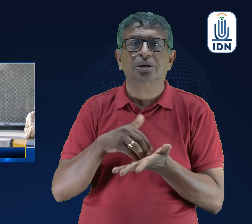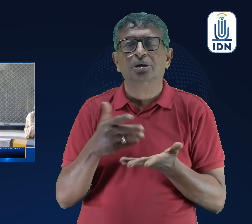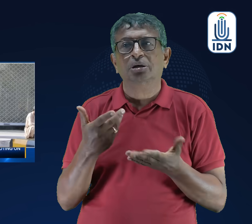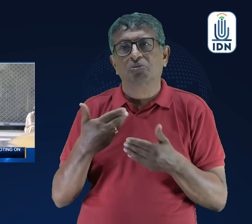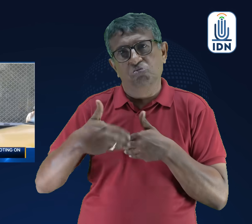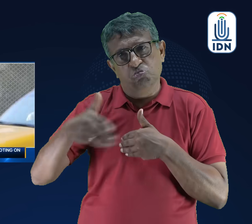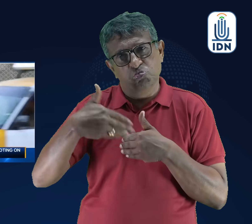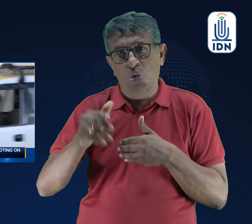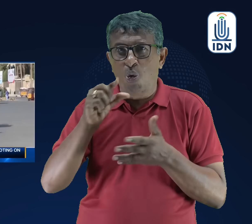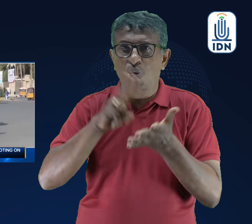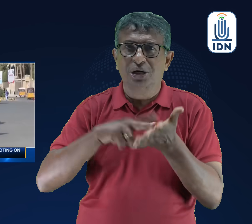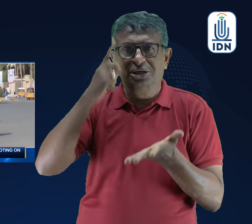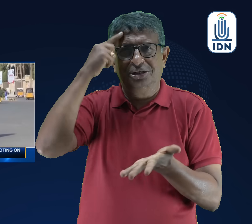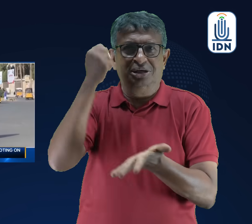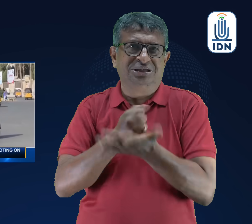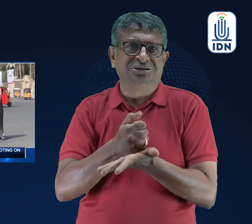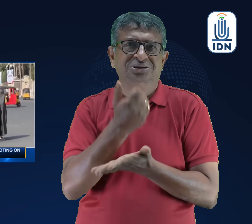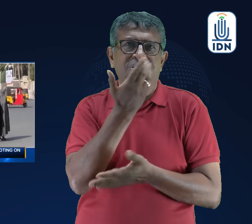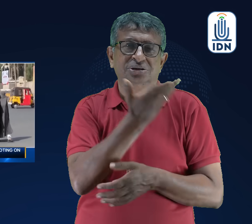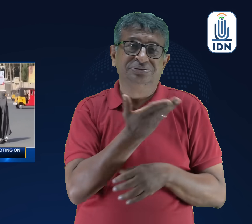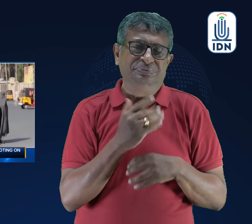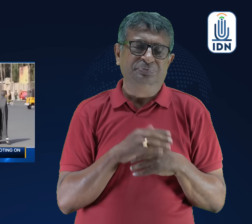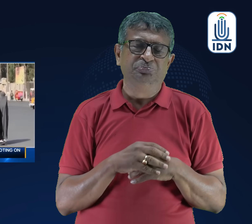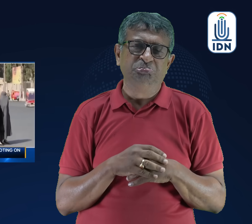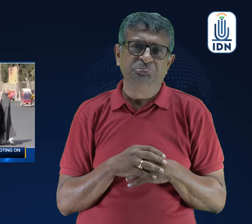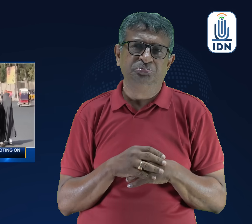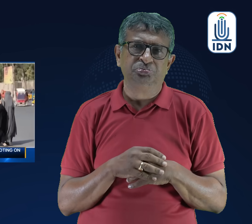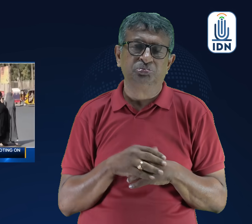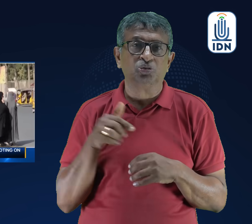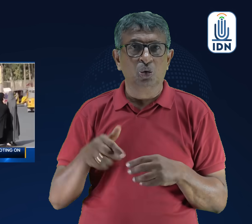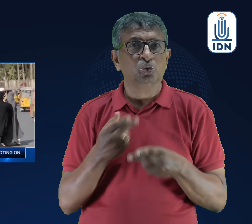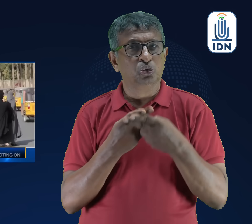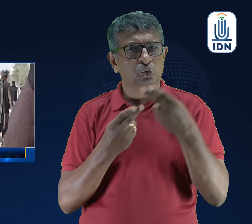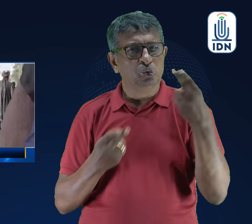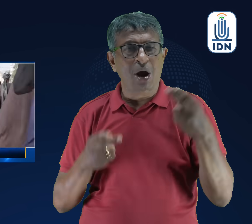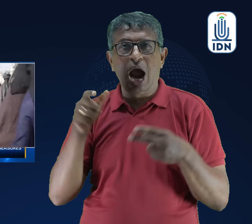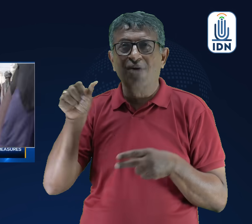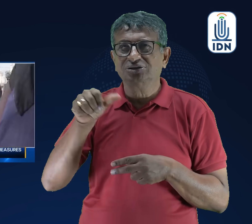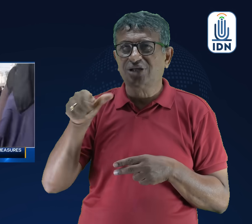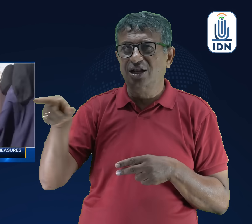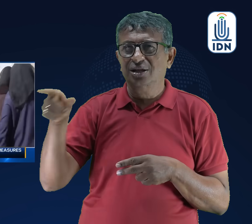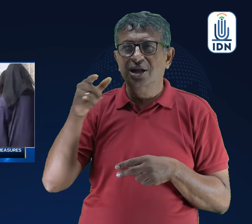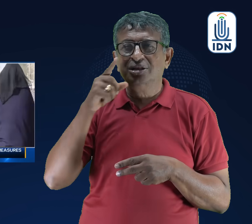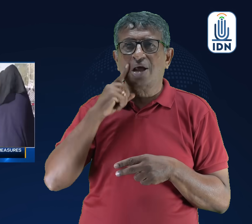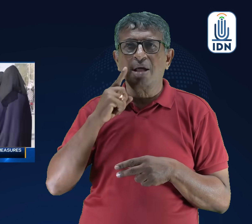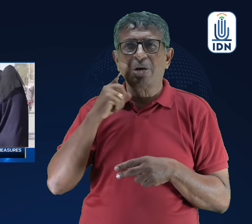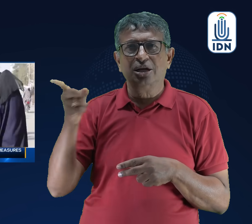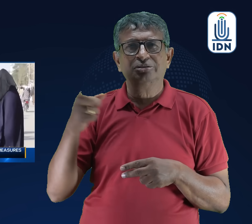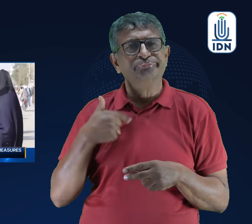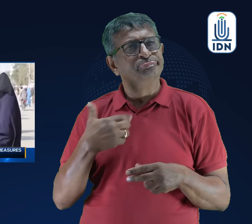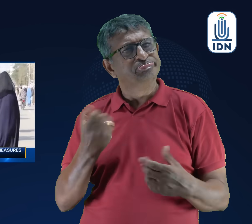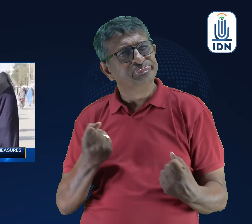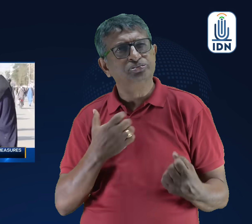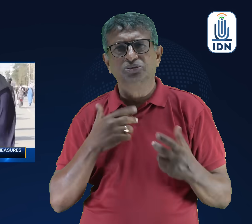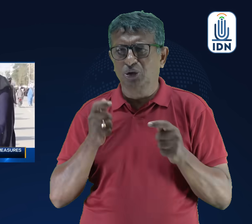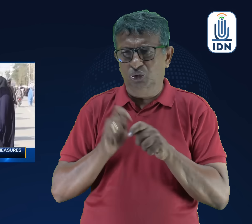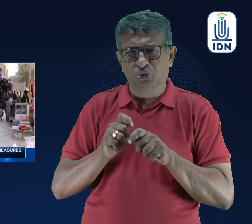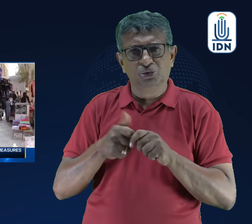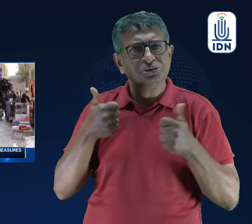And India should be mindful of this reality. Yes, foreign policy requires pragmatism, but it must not abandon ideals altogether. It